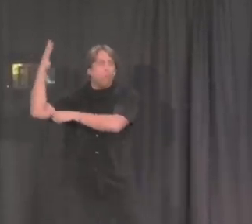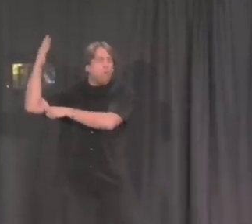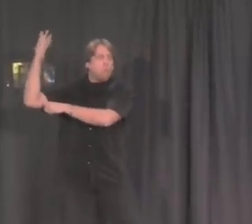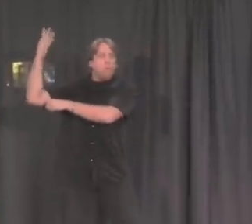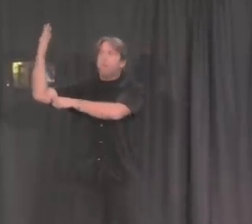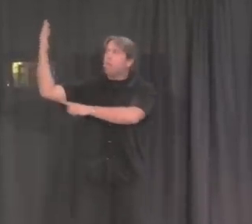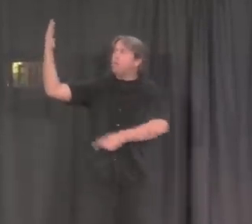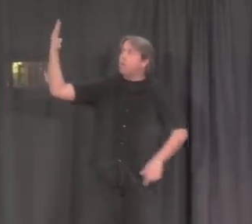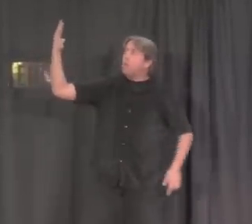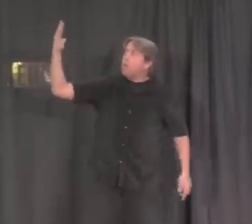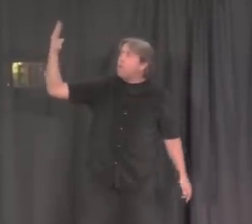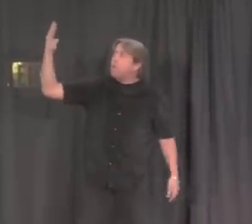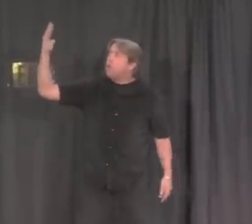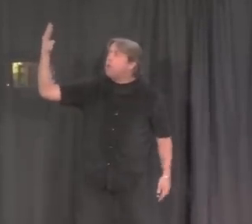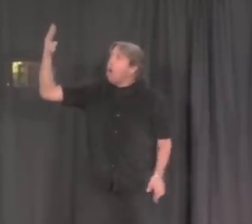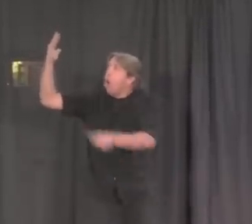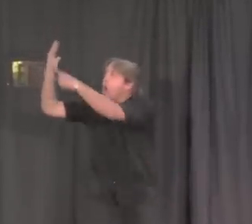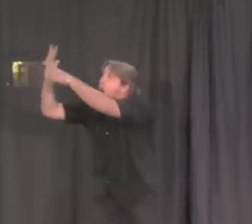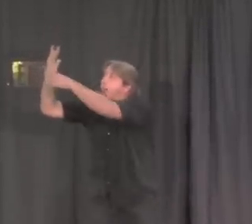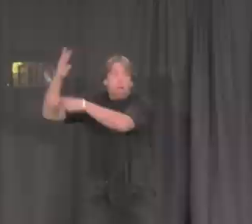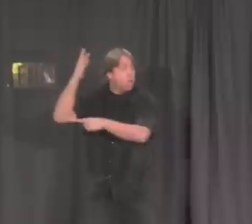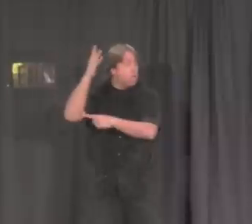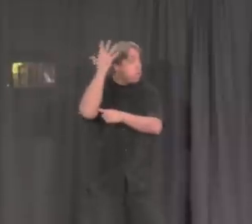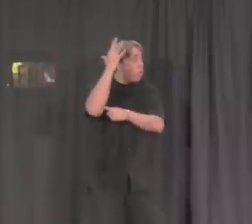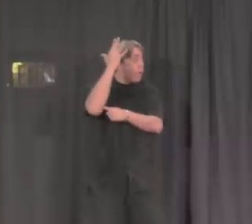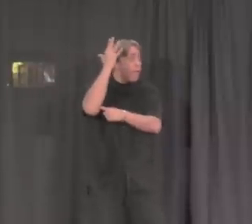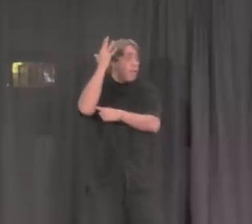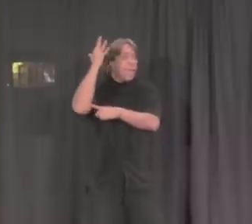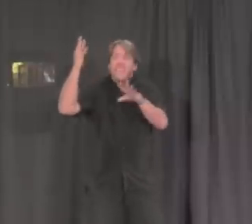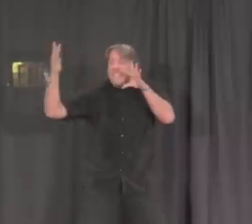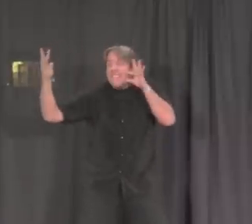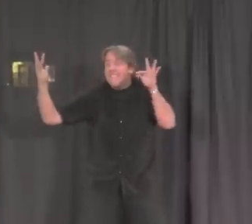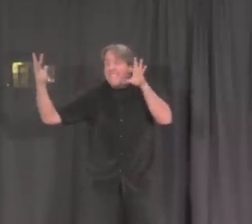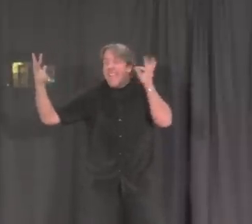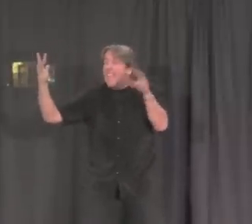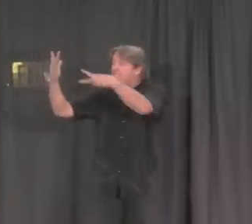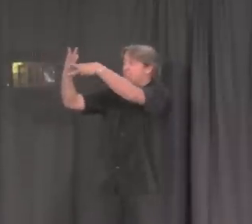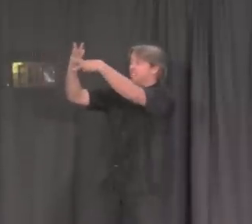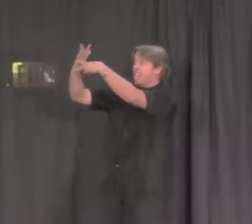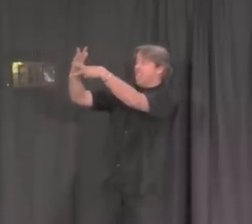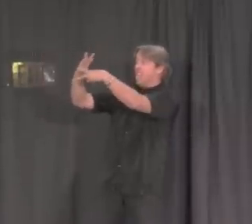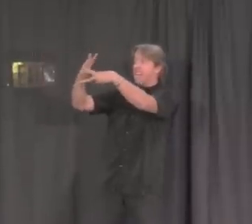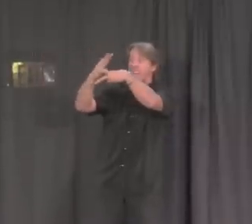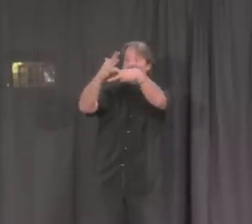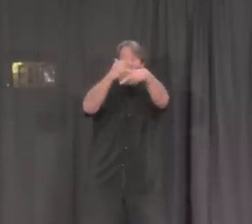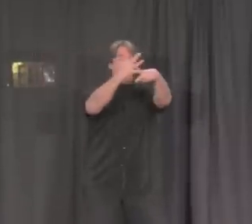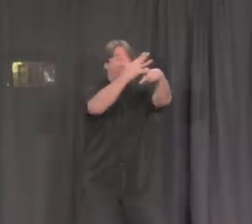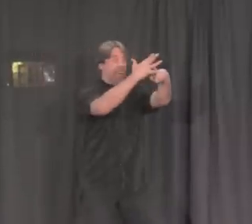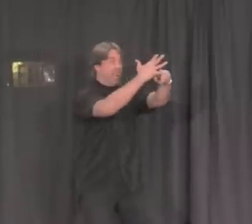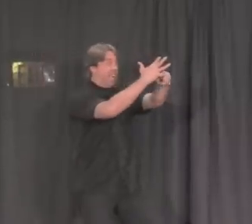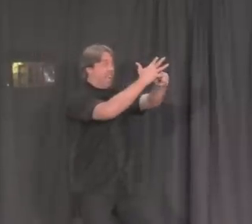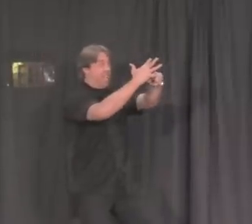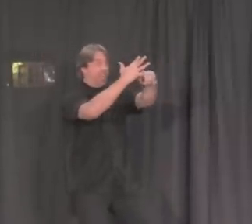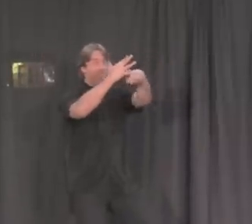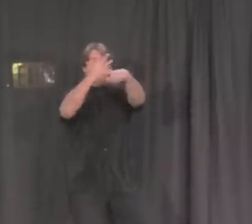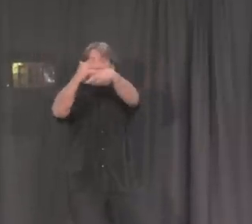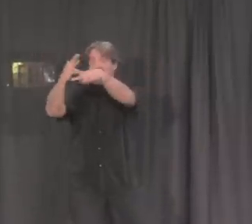feasting upon the top of a tree. There, on the tree, on a branch, hanged precariously a